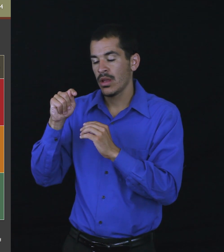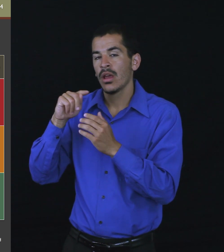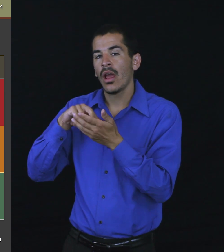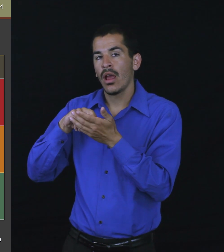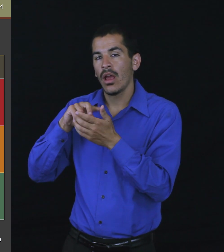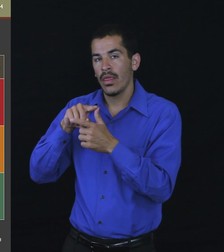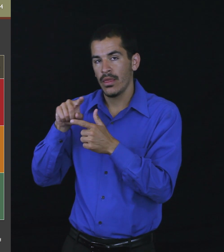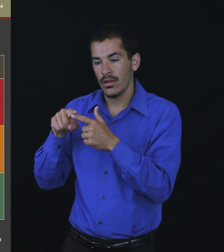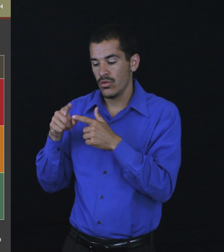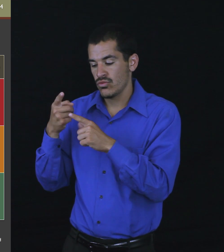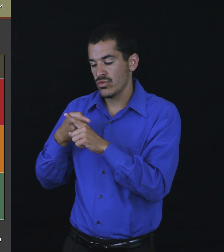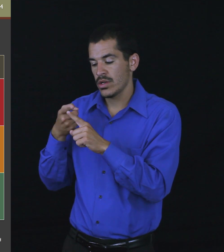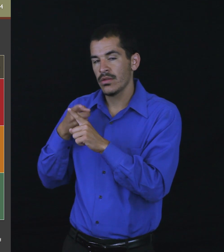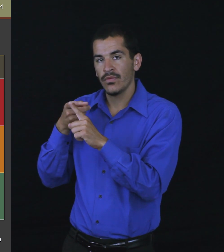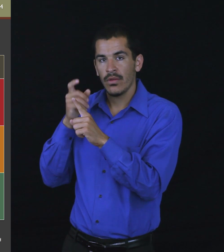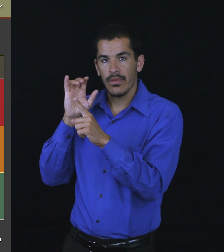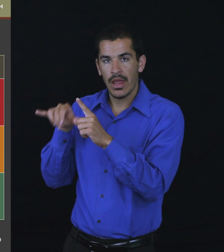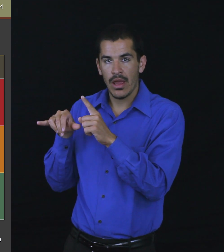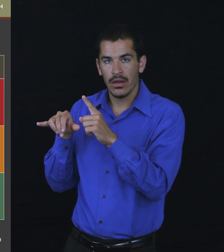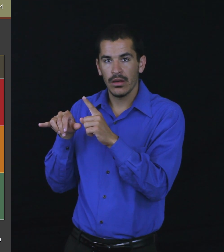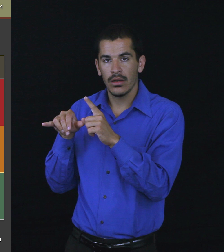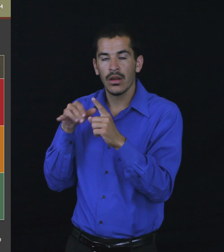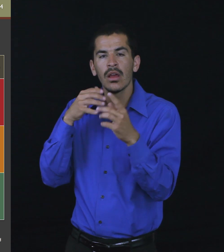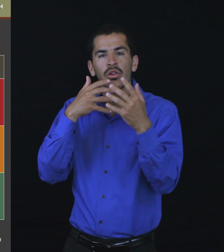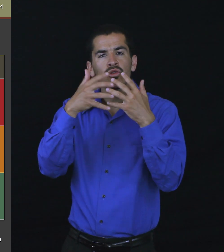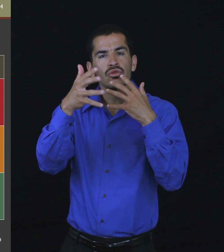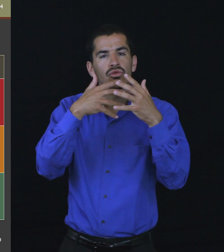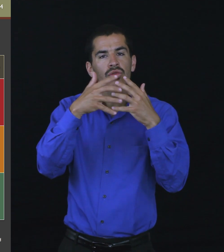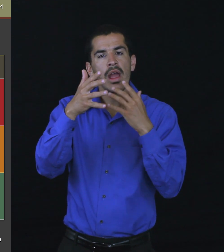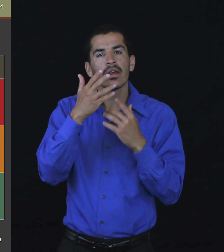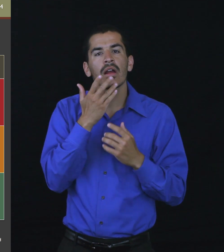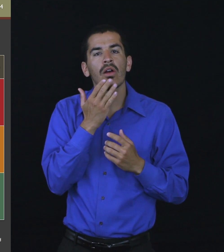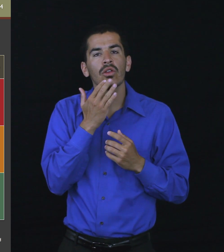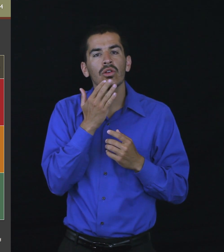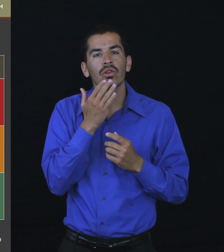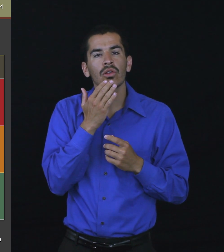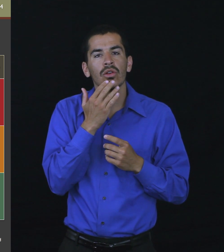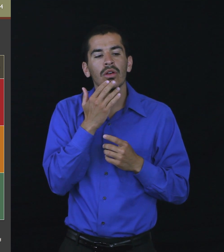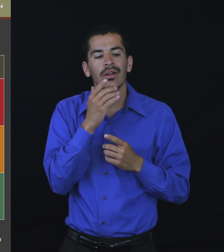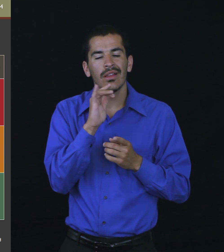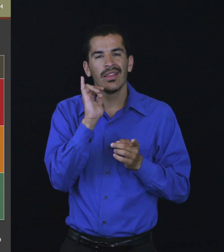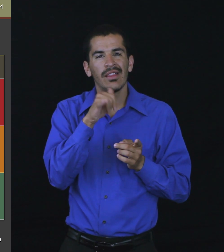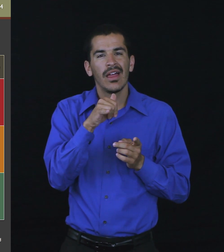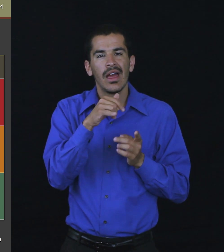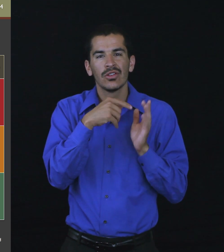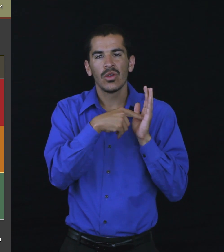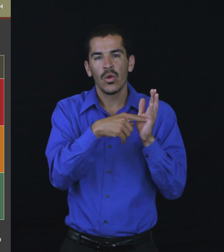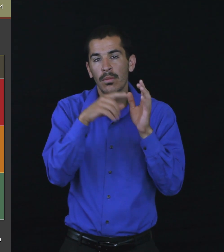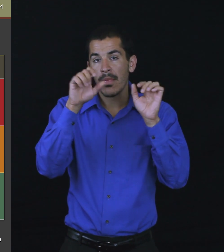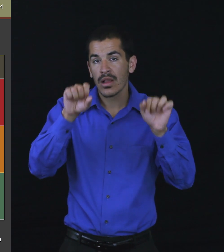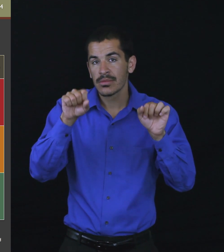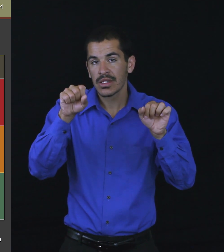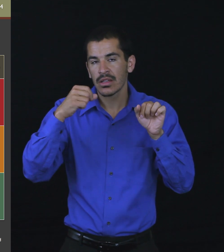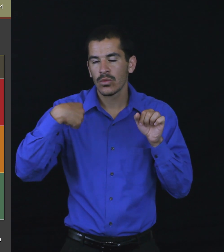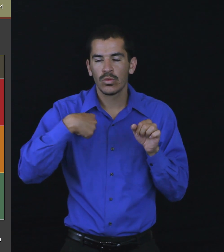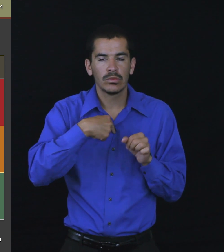The gray color shows an unknown possibility.